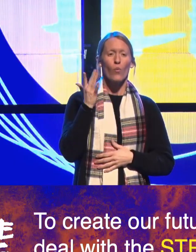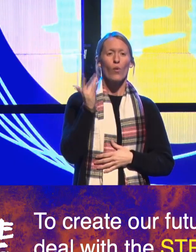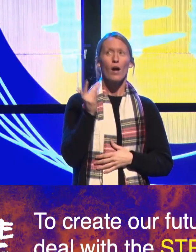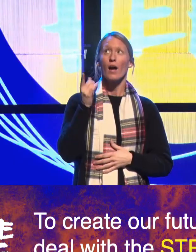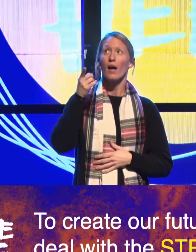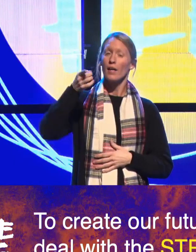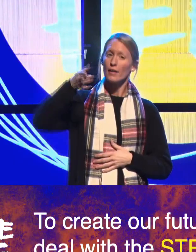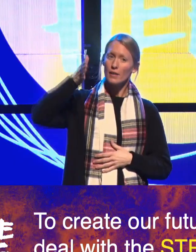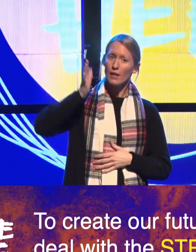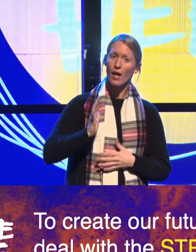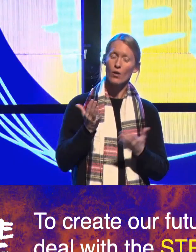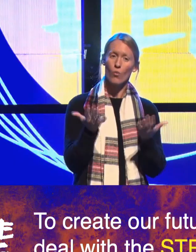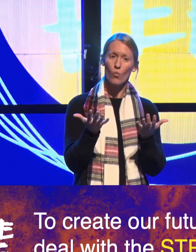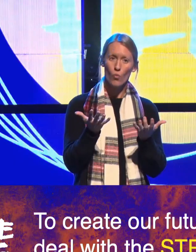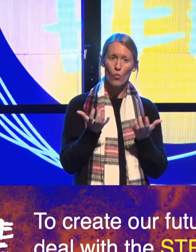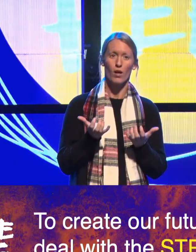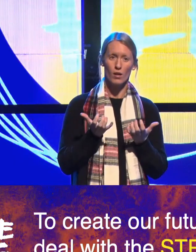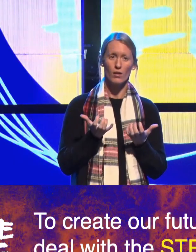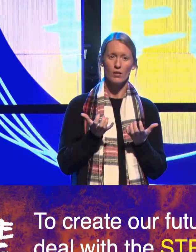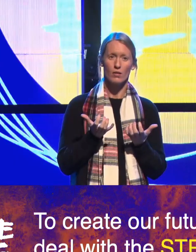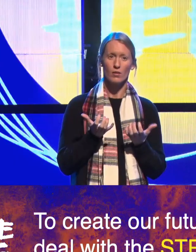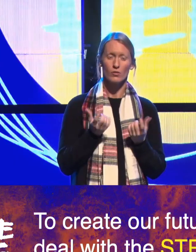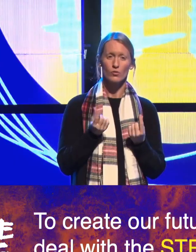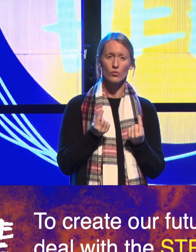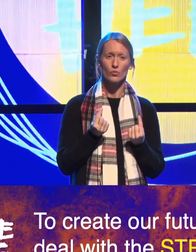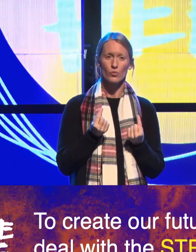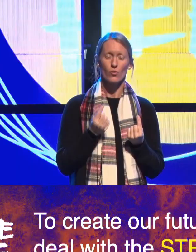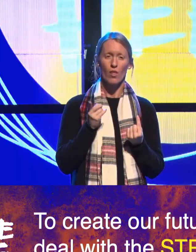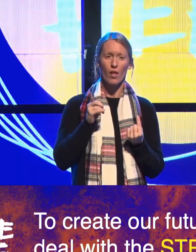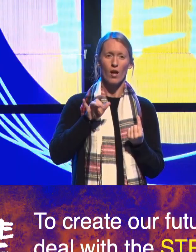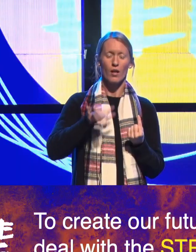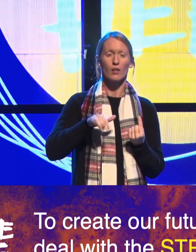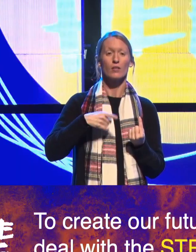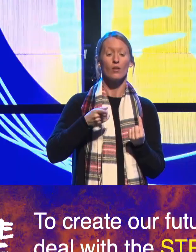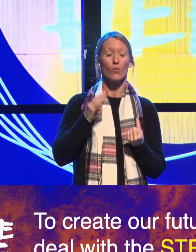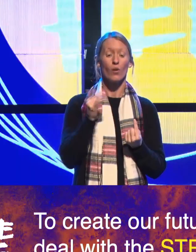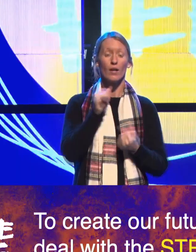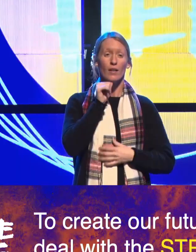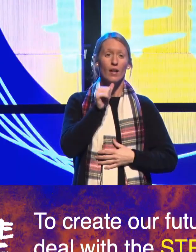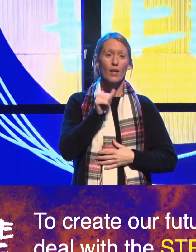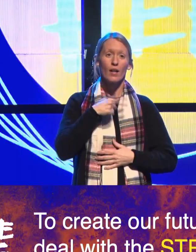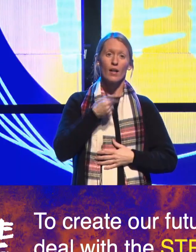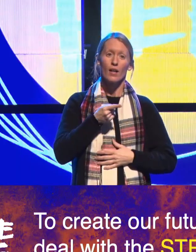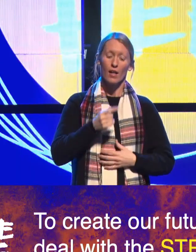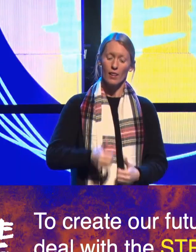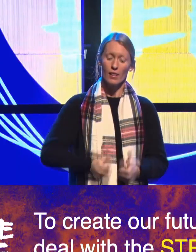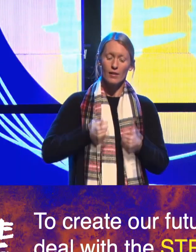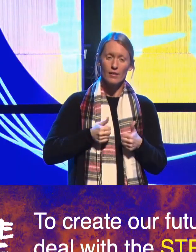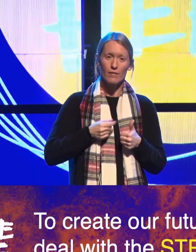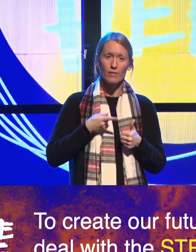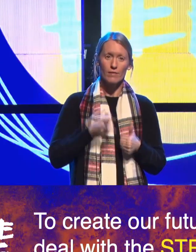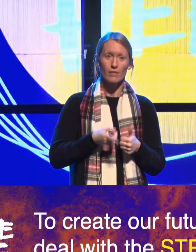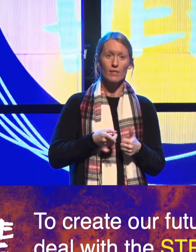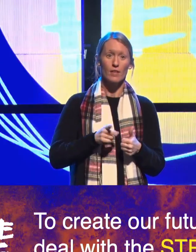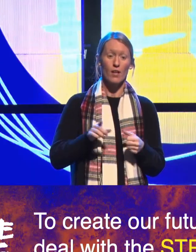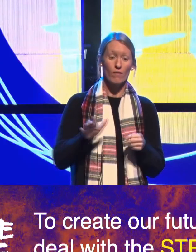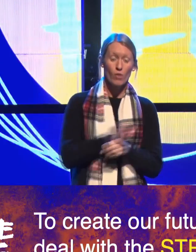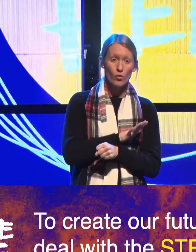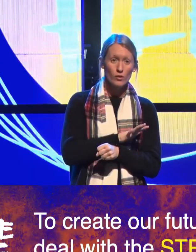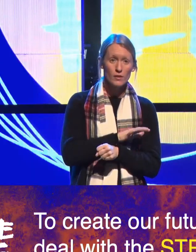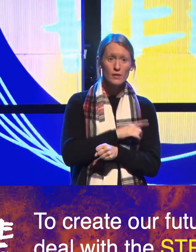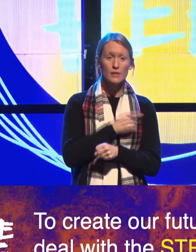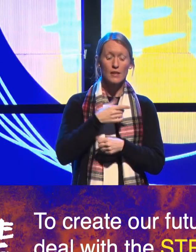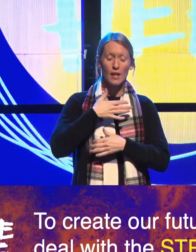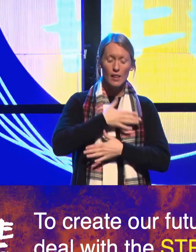that God want you to languish? Why would that God not want you to live a life of fulfillment and wholeness? I mean, Jesus